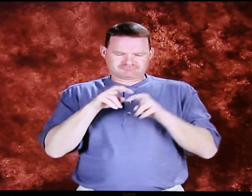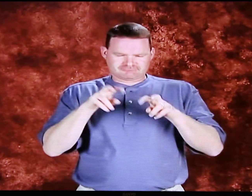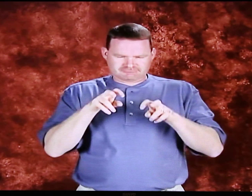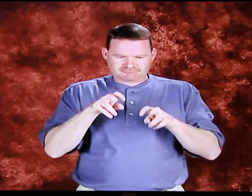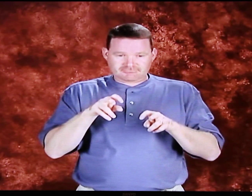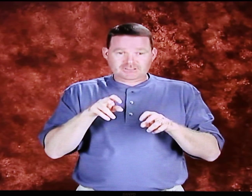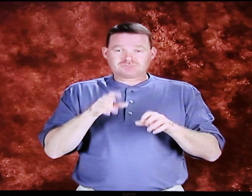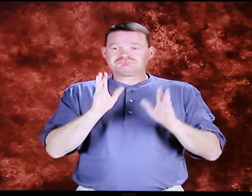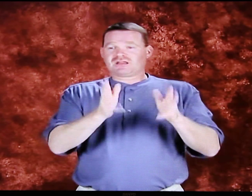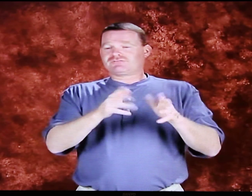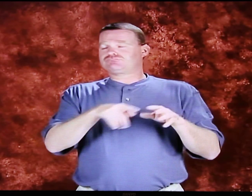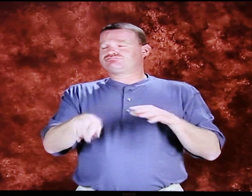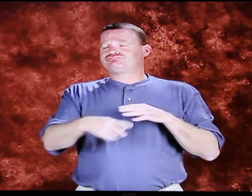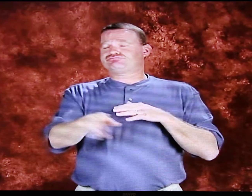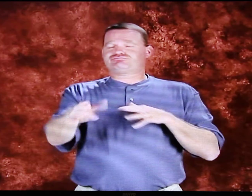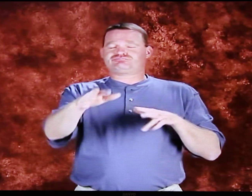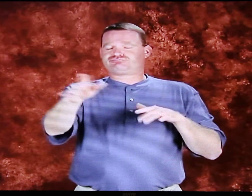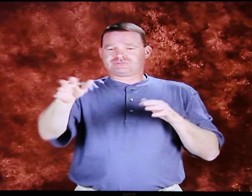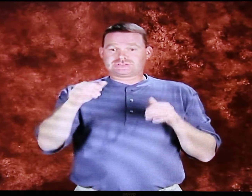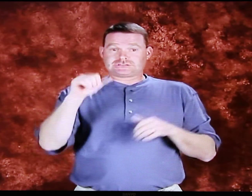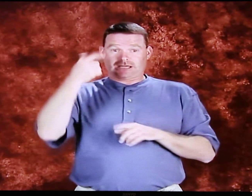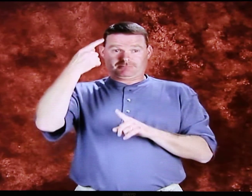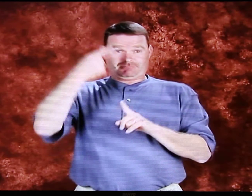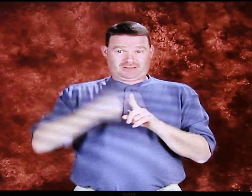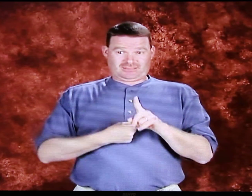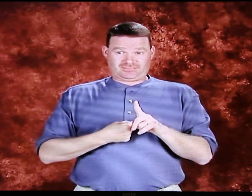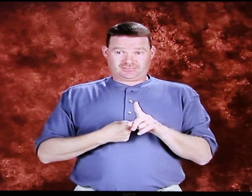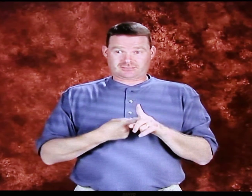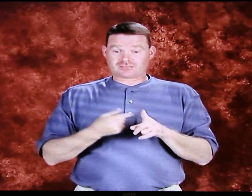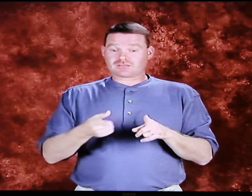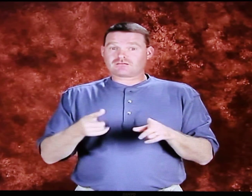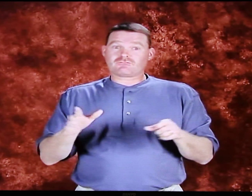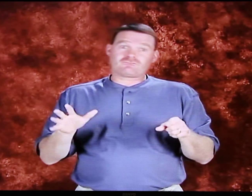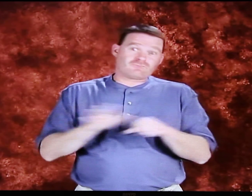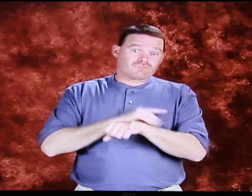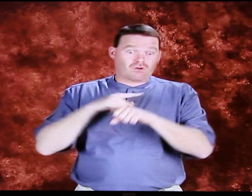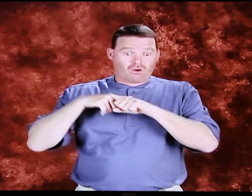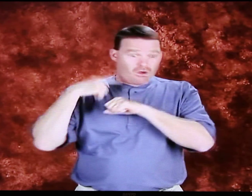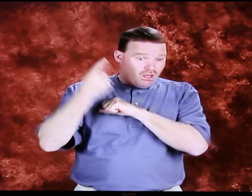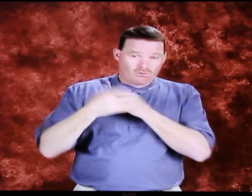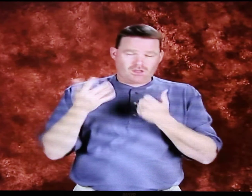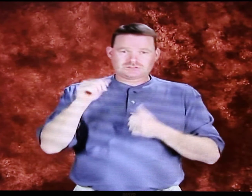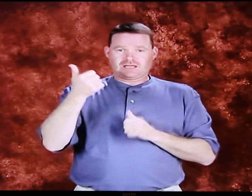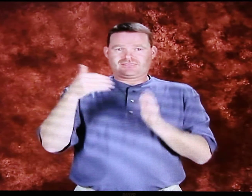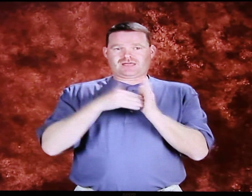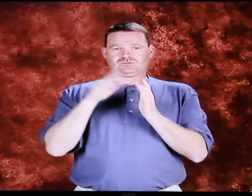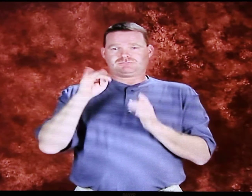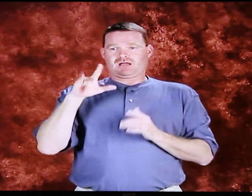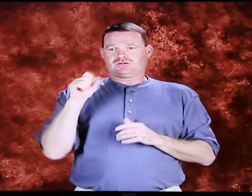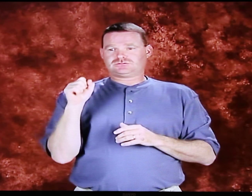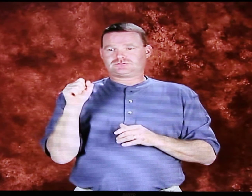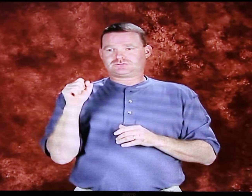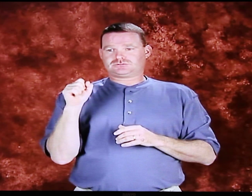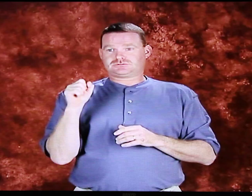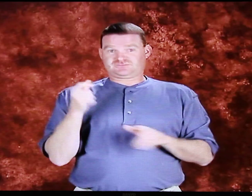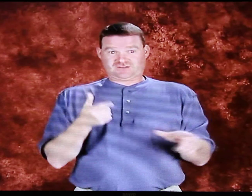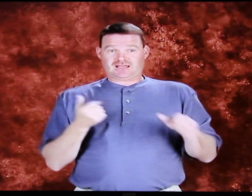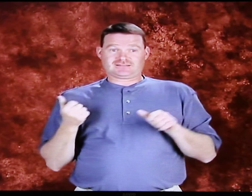monitor inside the whale, and then they just let it swim. And for 10 months they left it alone, and they figured out it